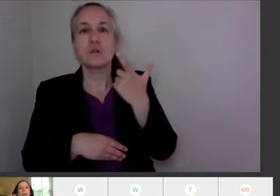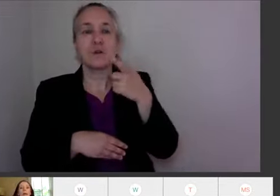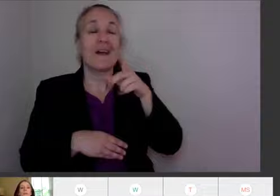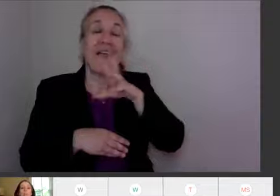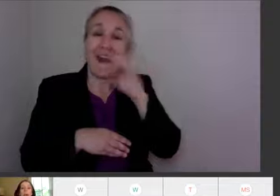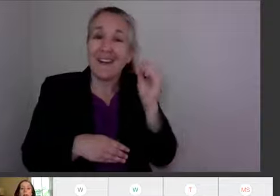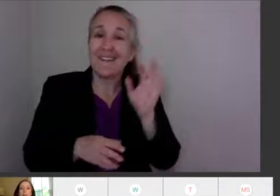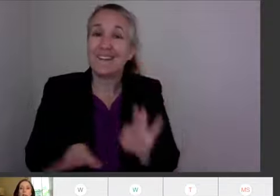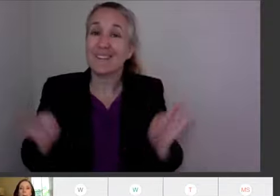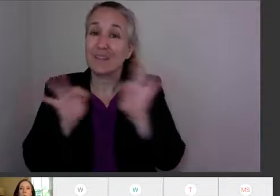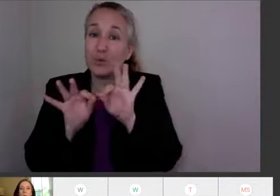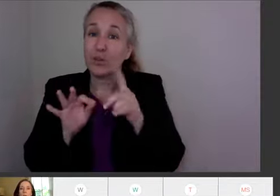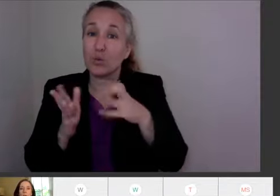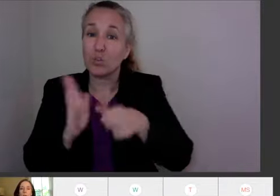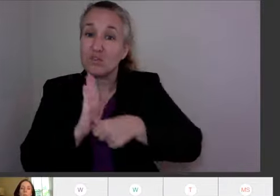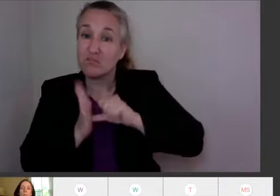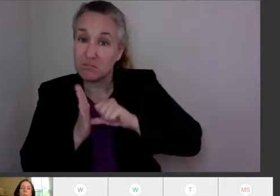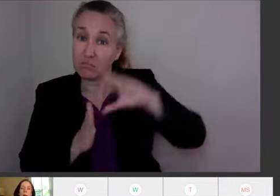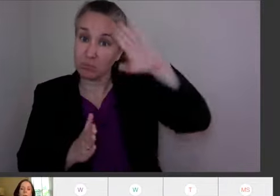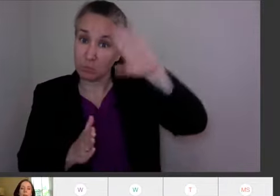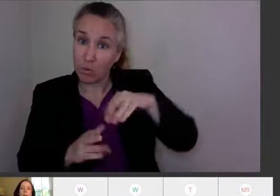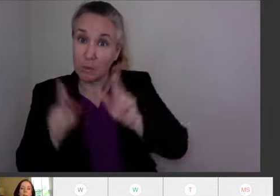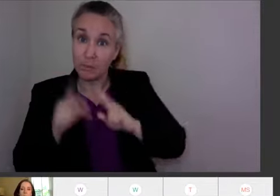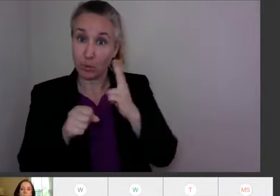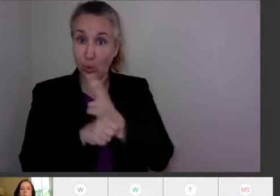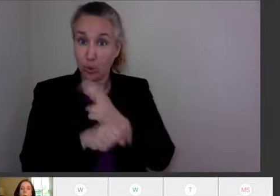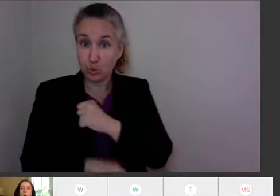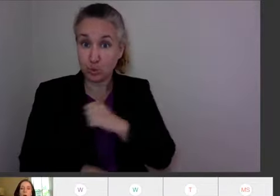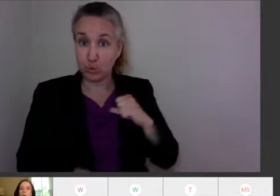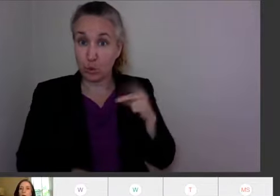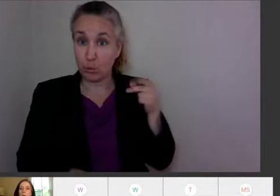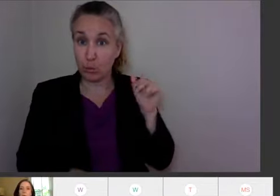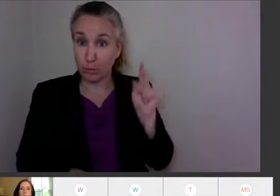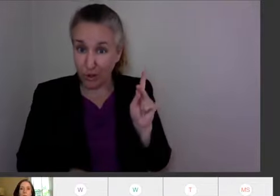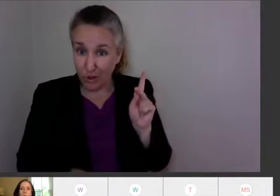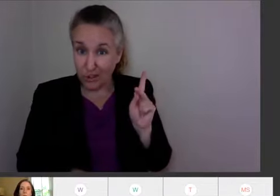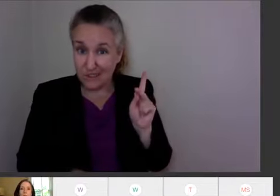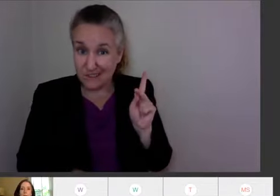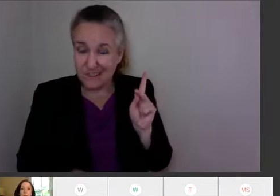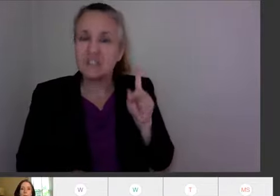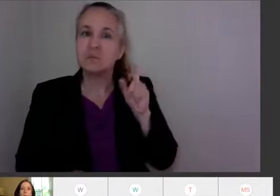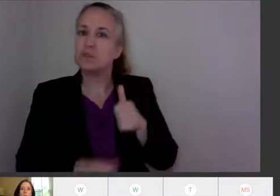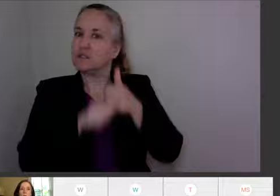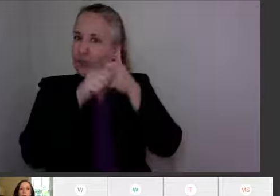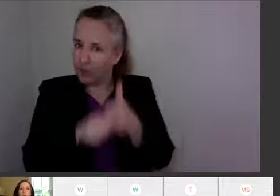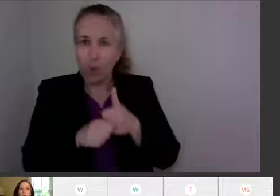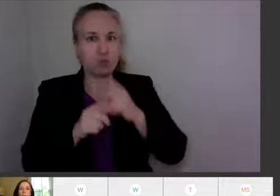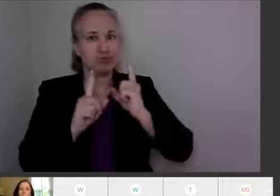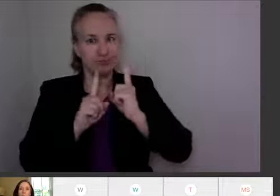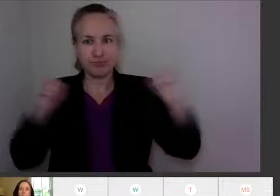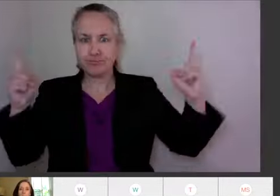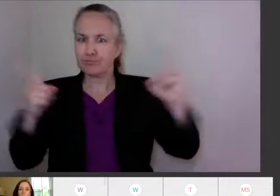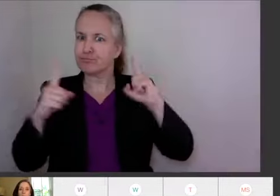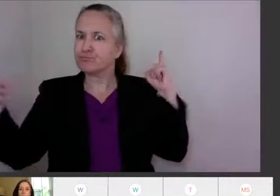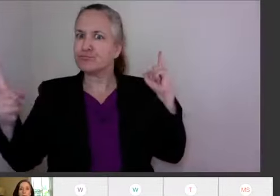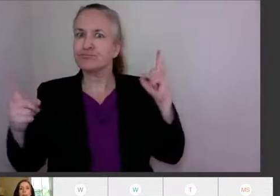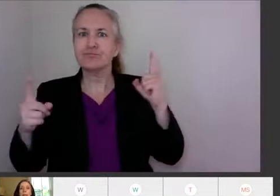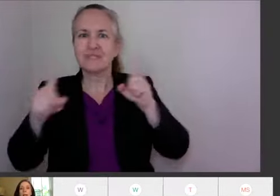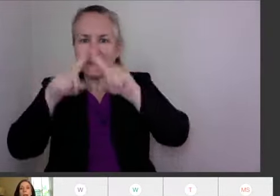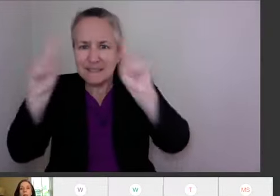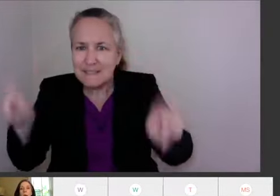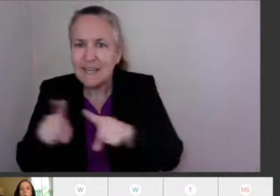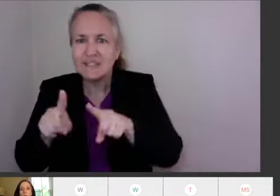I just want to emphasize that park users must comply with all physical distancing markers at each